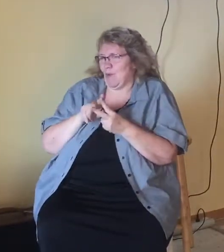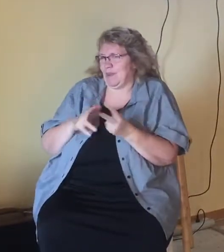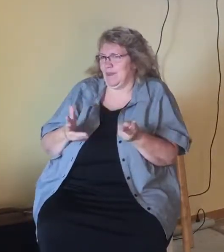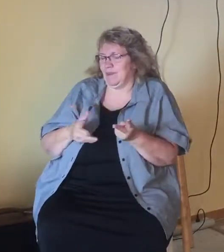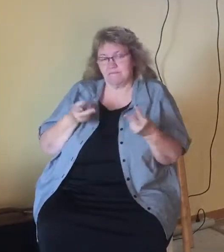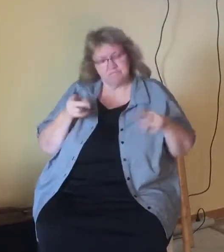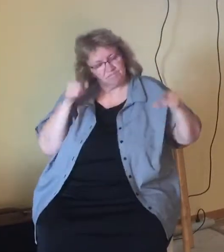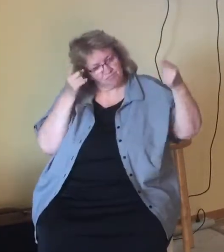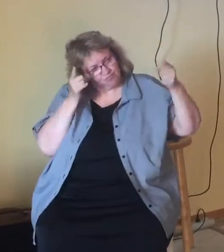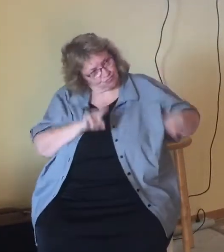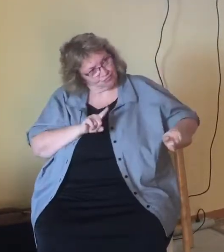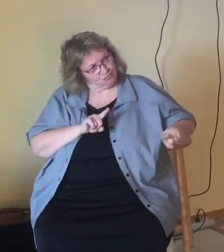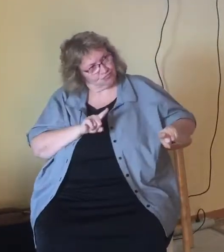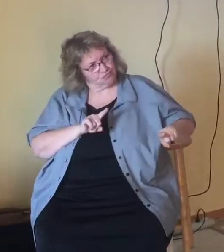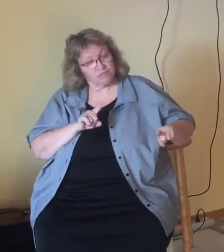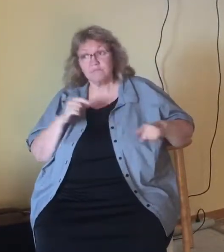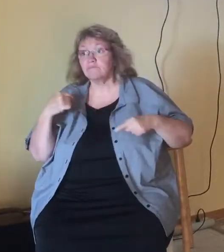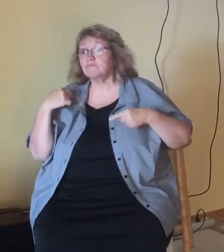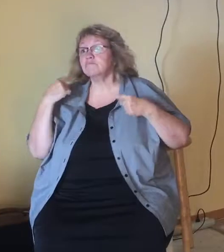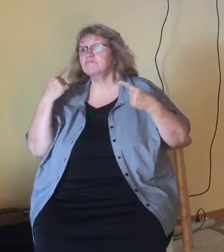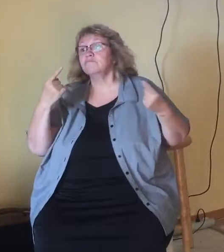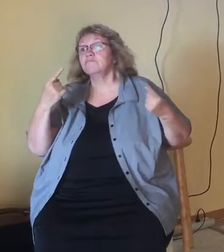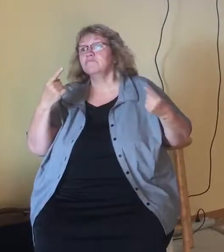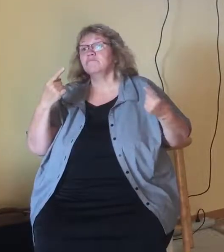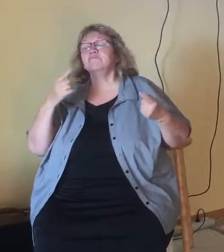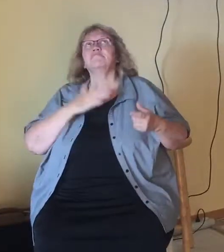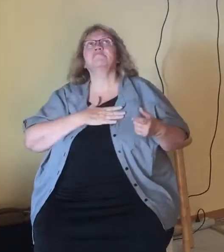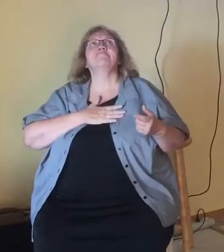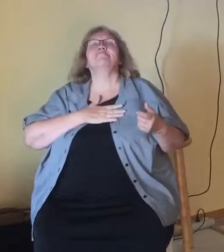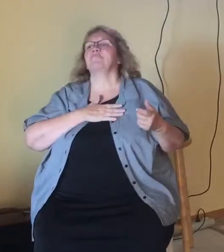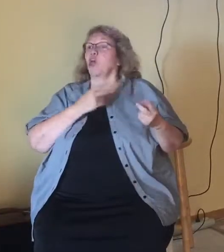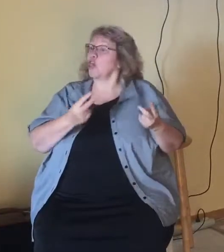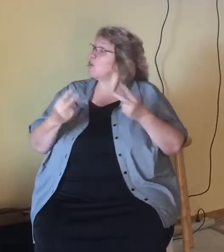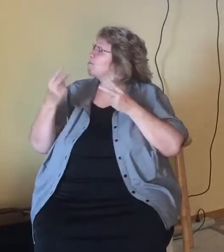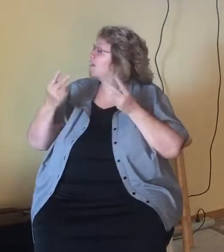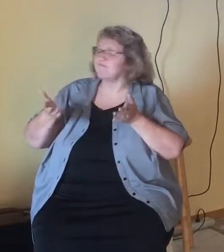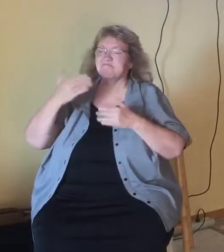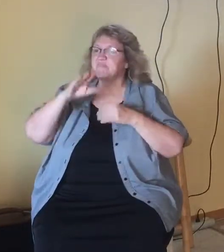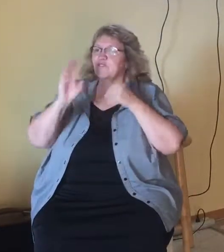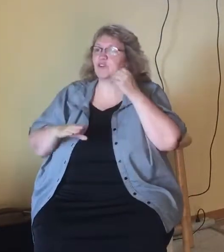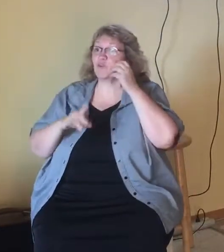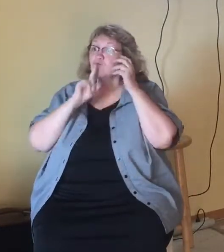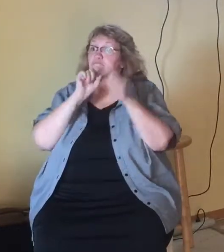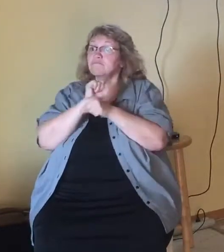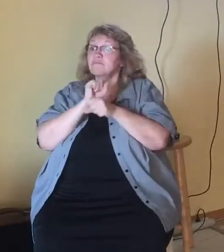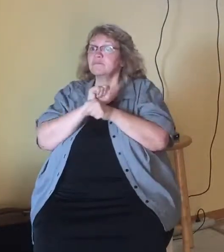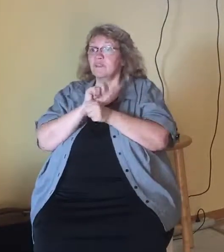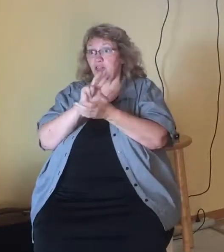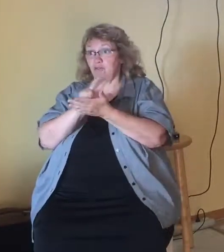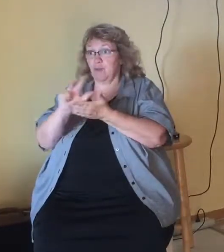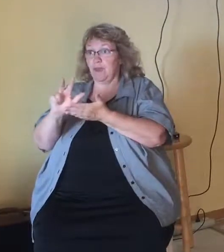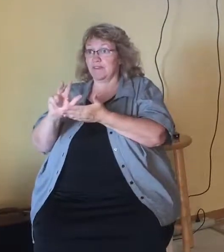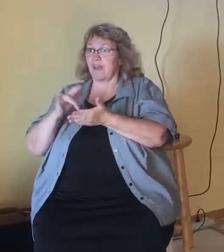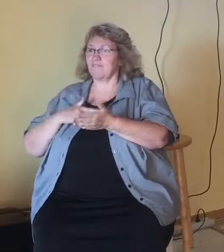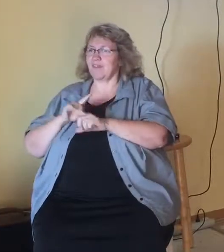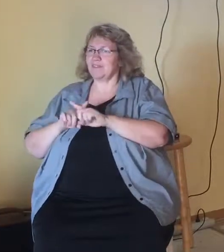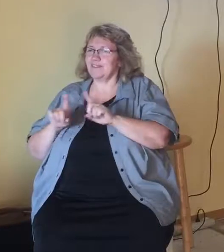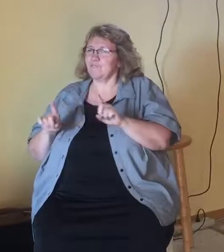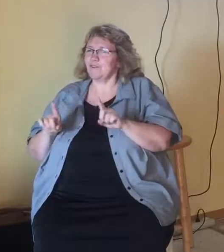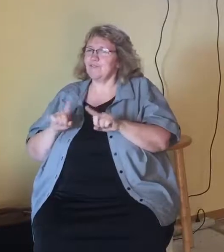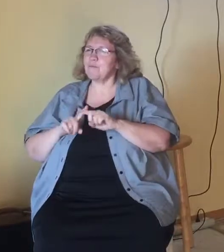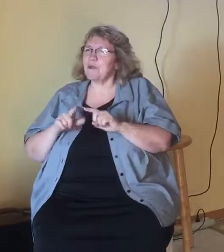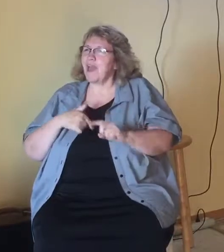So we did it, and we have never looked back. It's true that I felt a difference in 3 weeks, but I really had